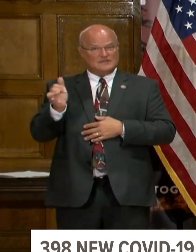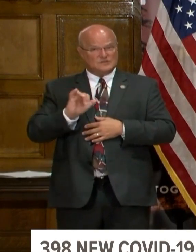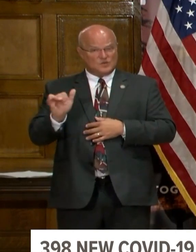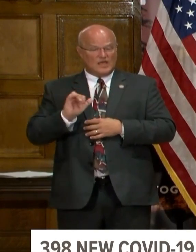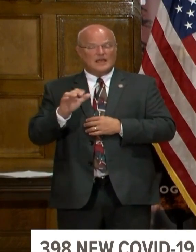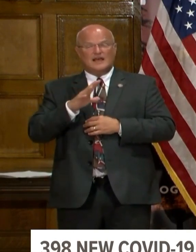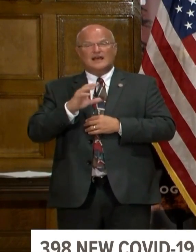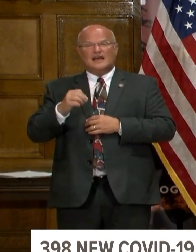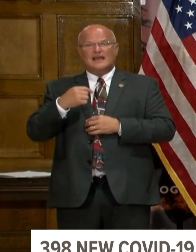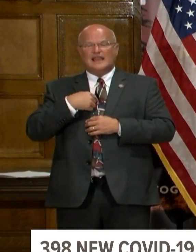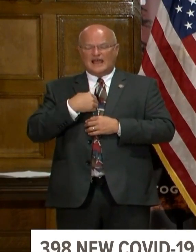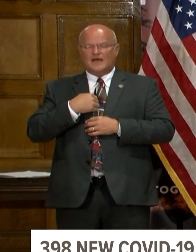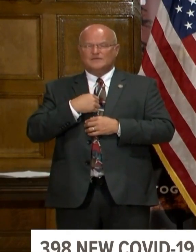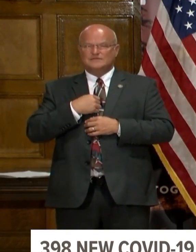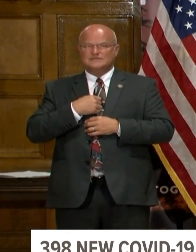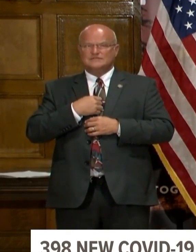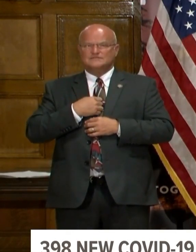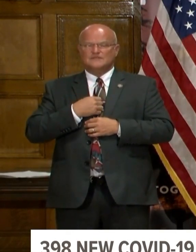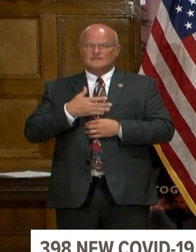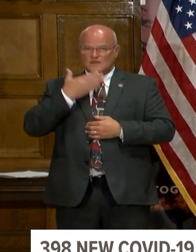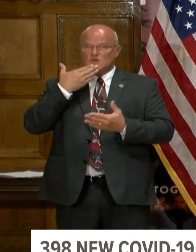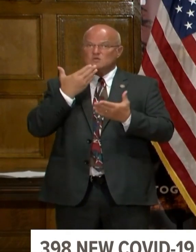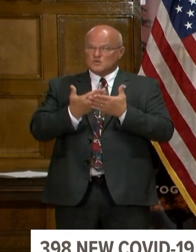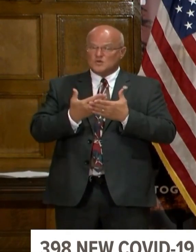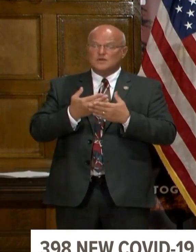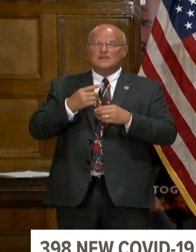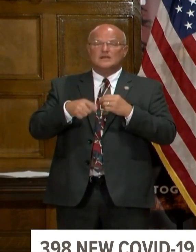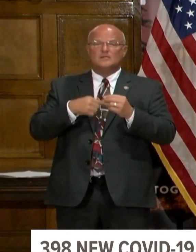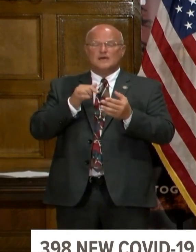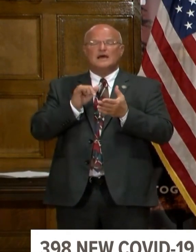and I was encouraged by the